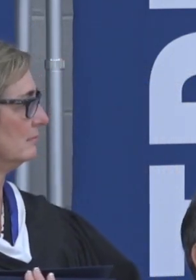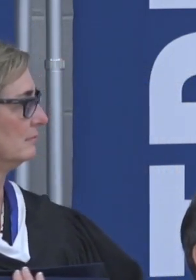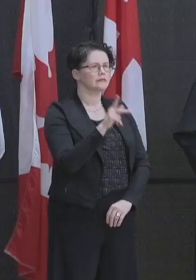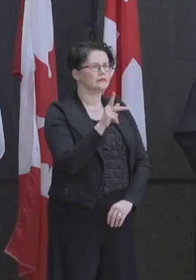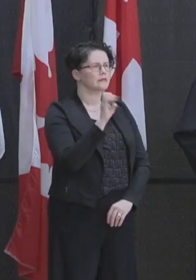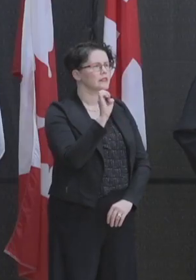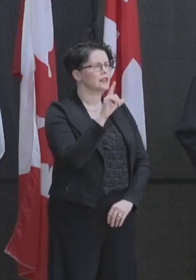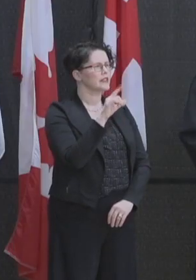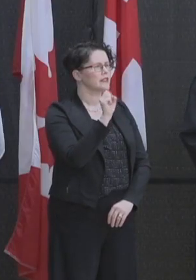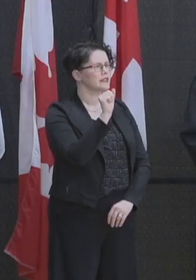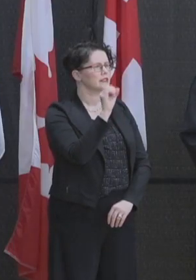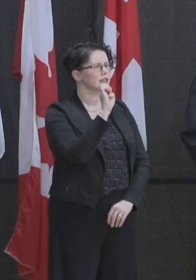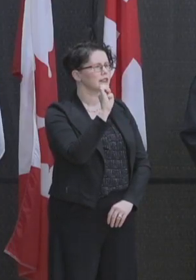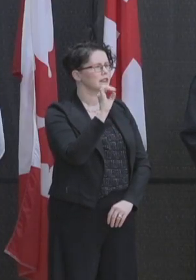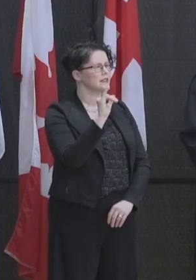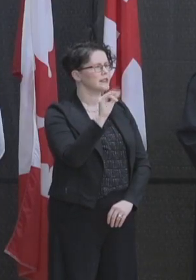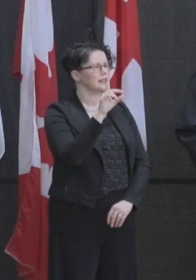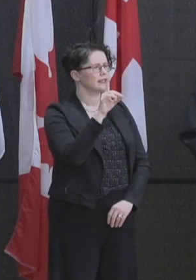Kelsey Dempsey.